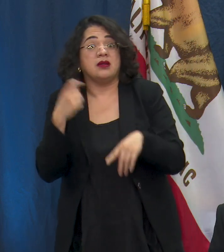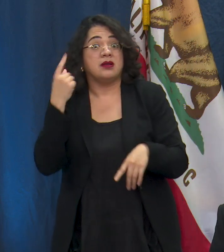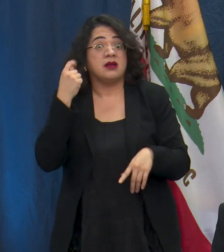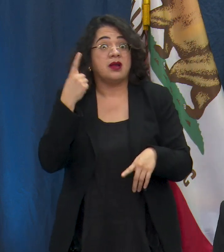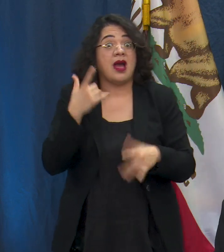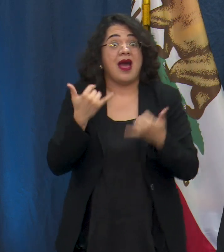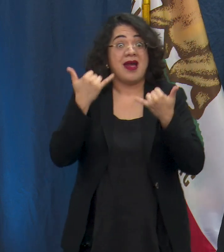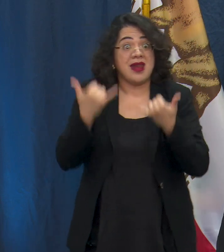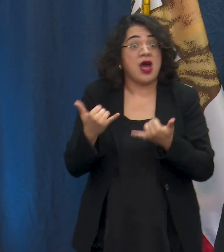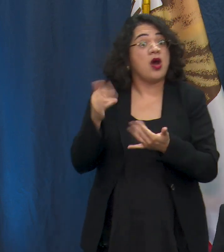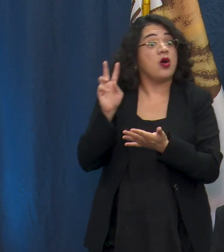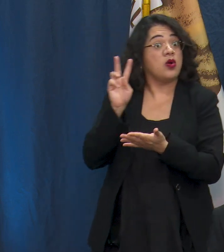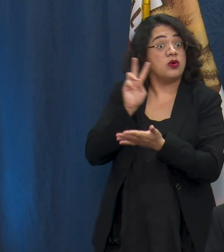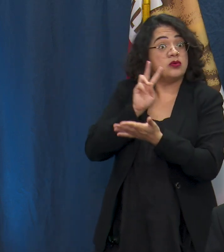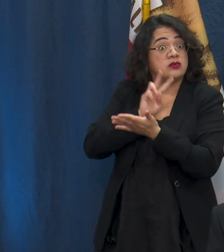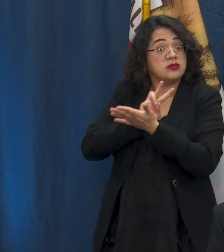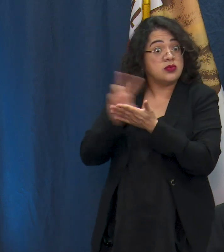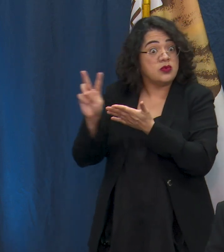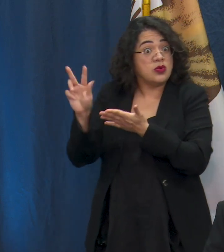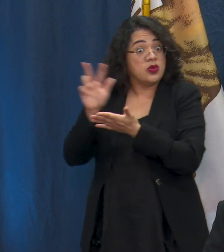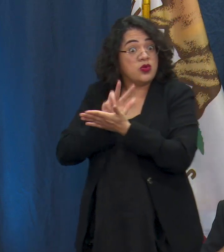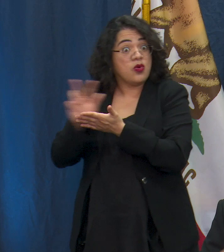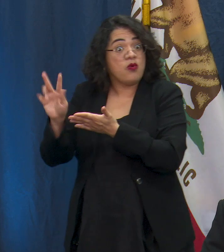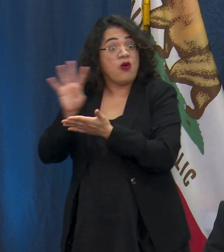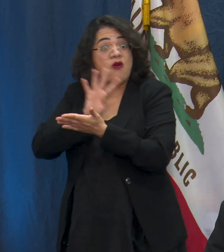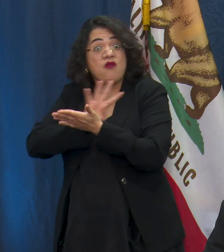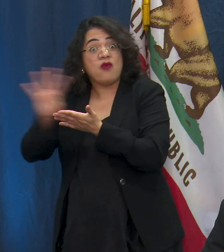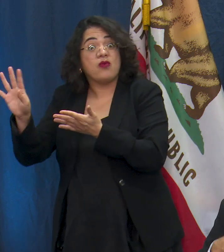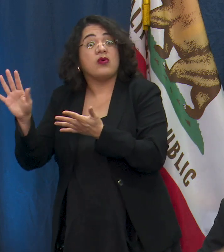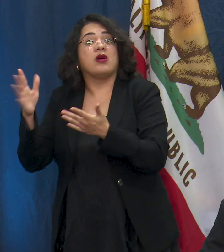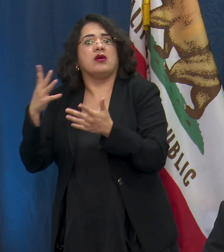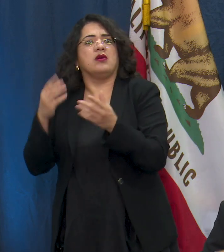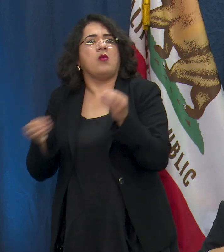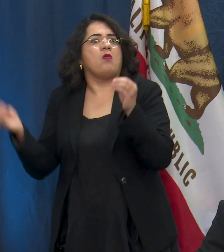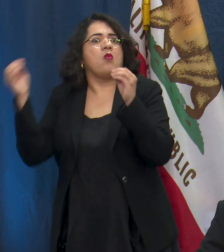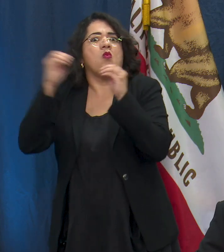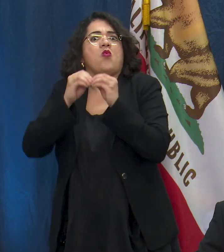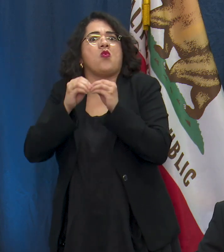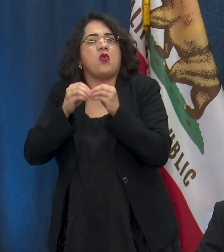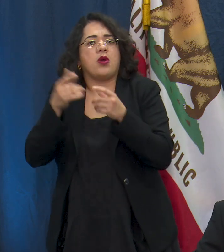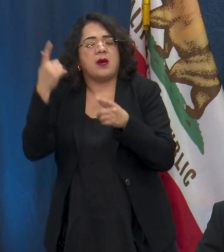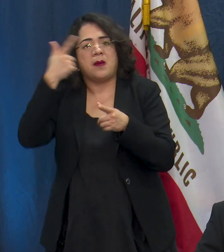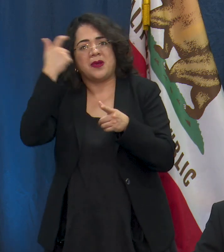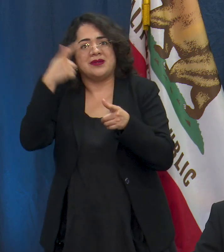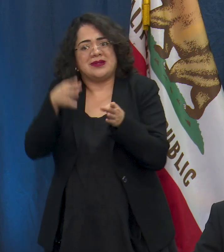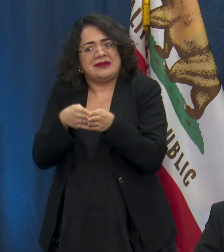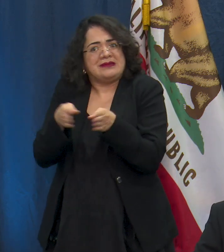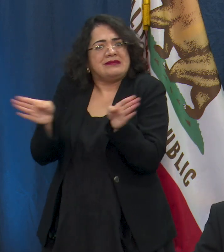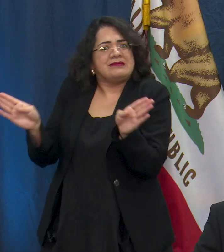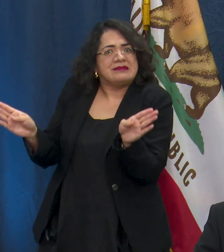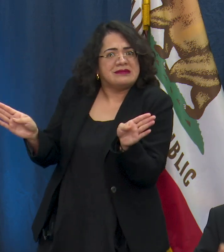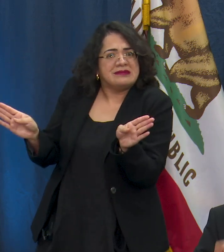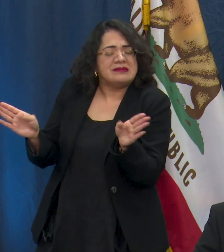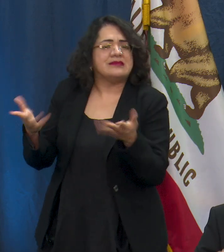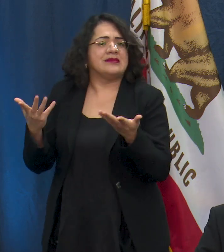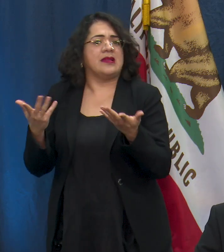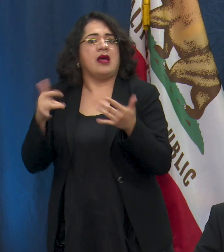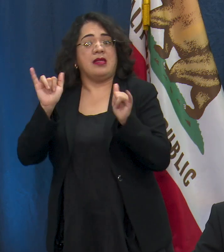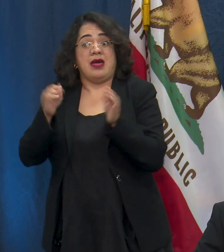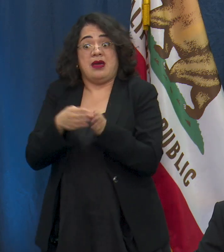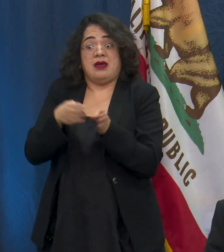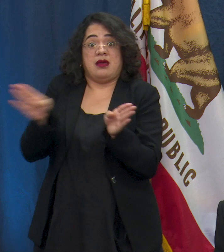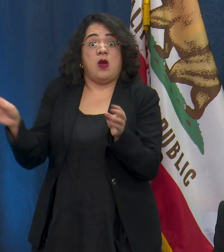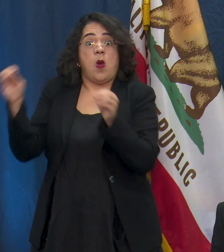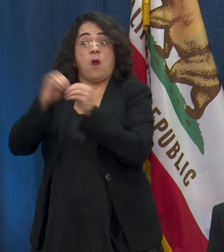to make sure that as we transition, that we're doing it the right way, and that we can still make sure that folks that have symptoms are at the top of